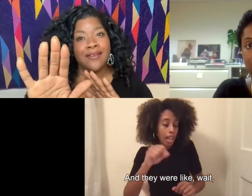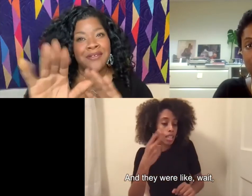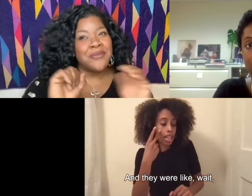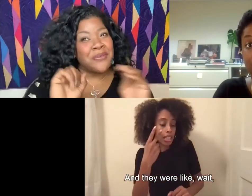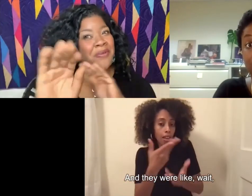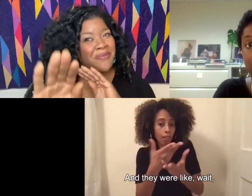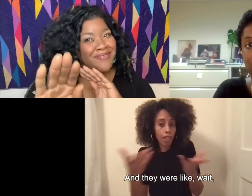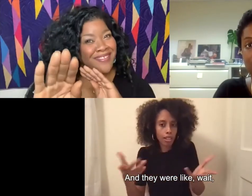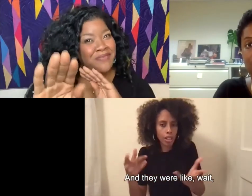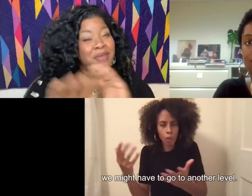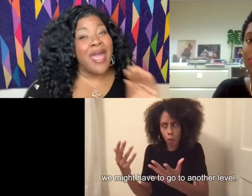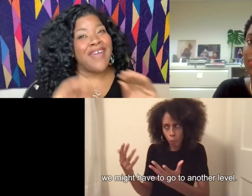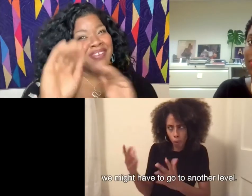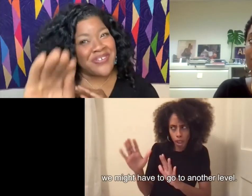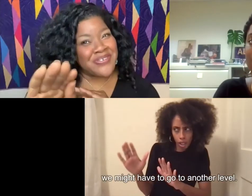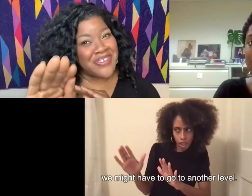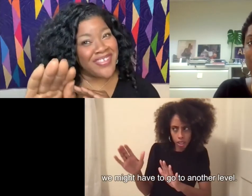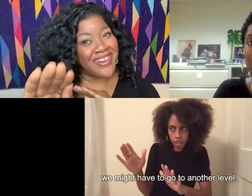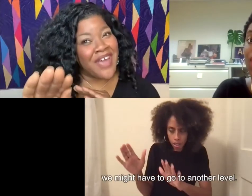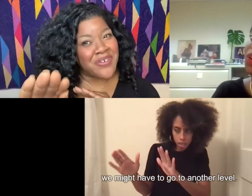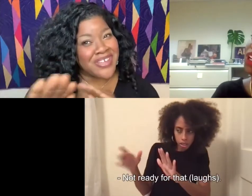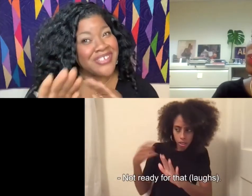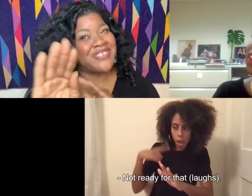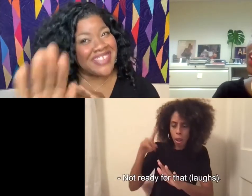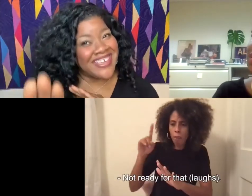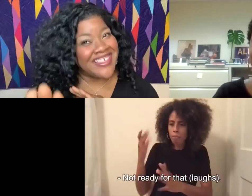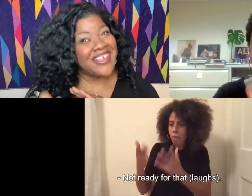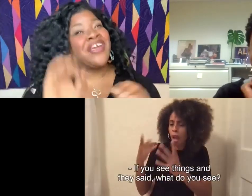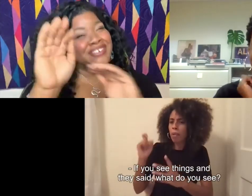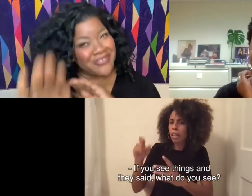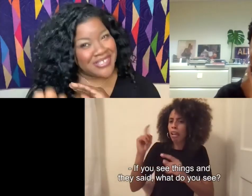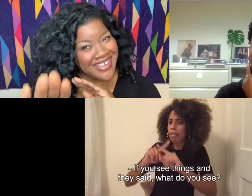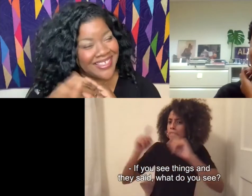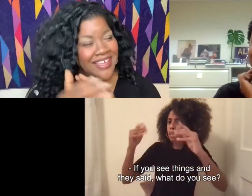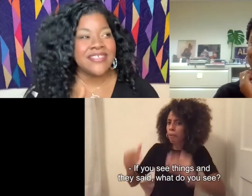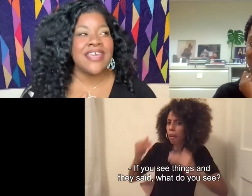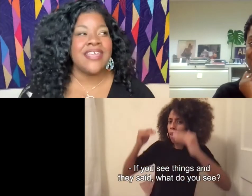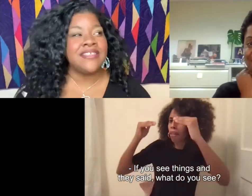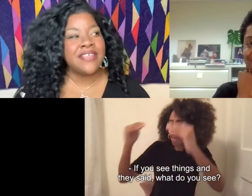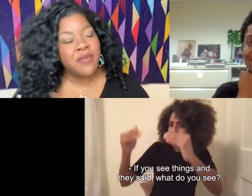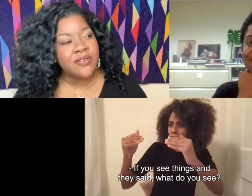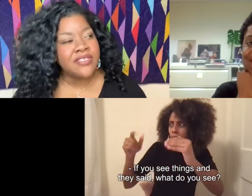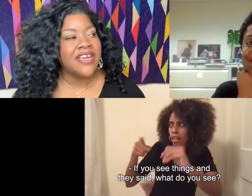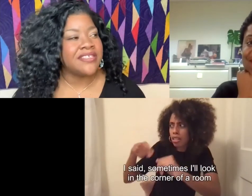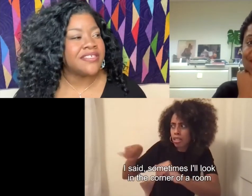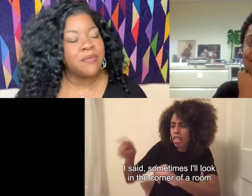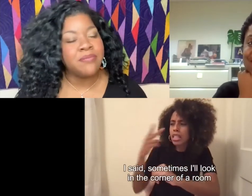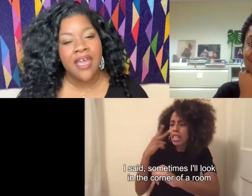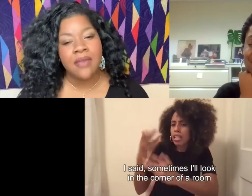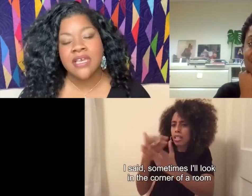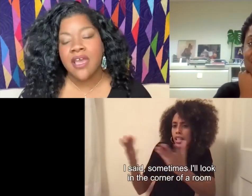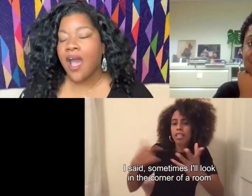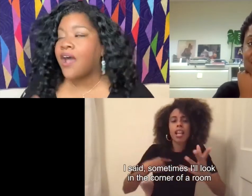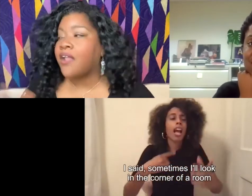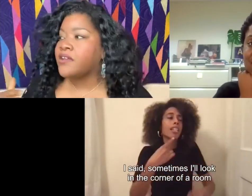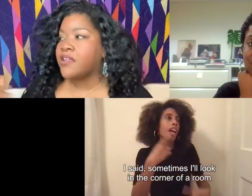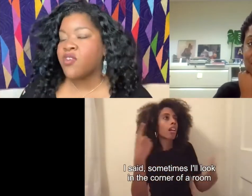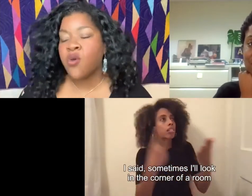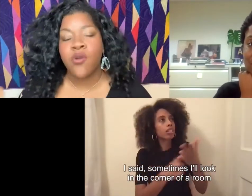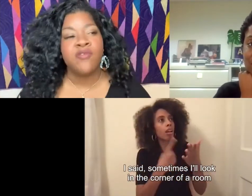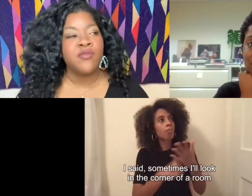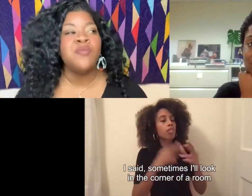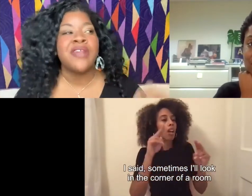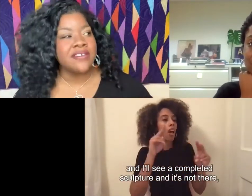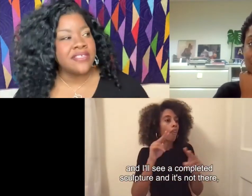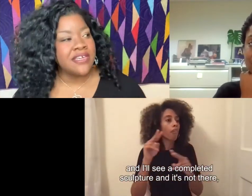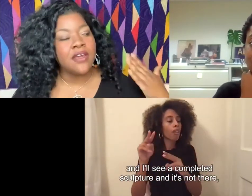wait, we might have to go to another level. Not ready for that. Because you see things. And they said, what do you see? I said, sometimes I'll look in the